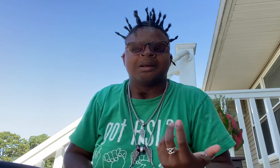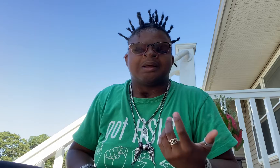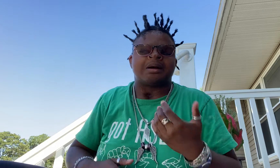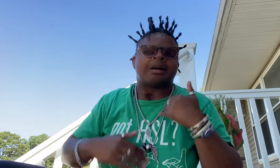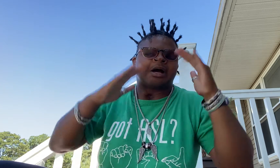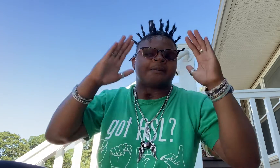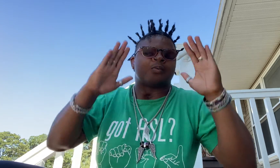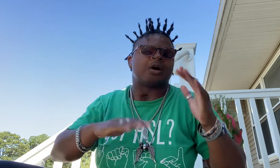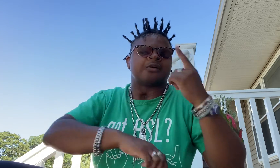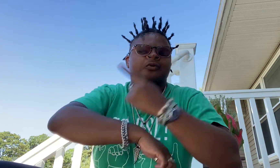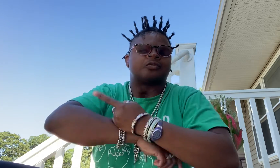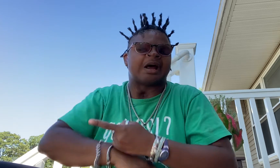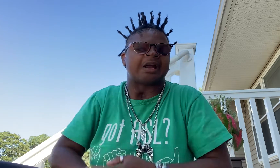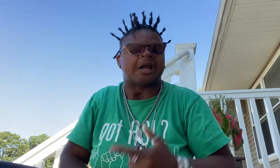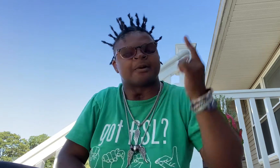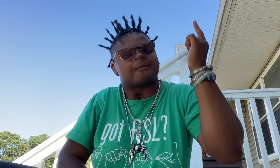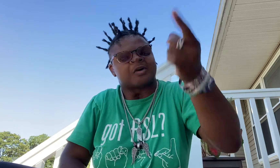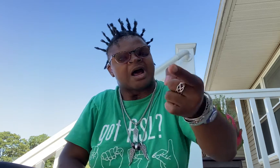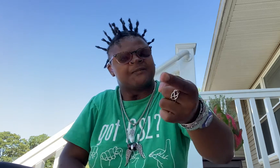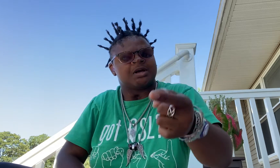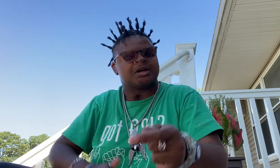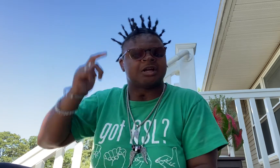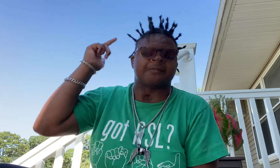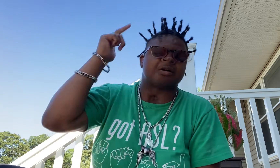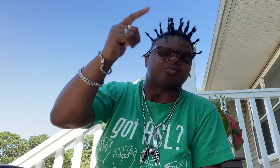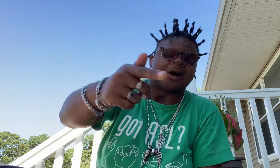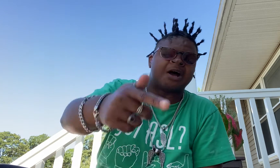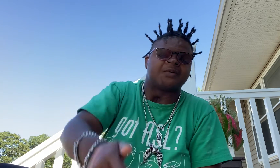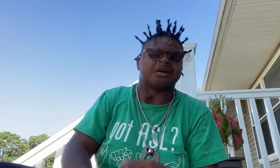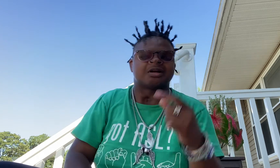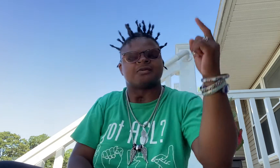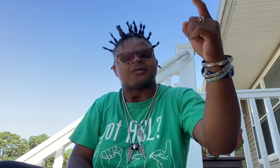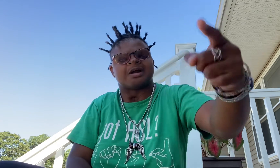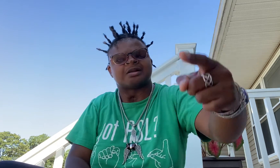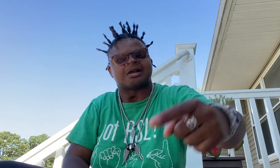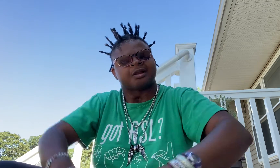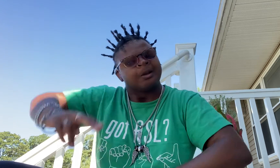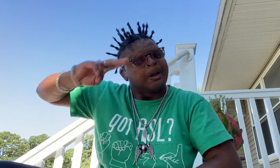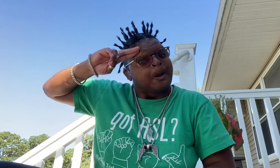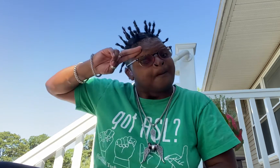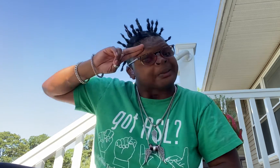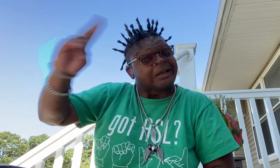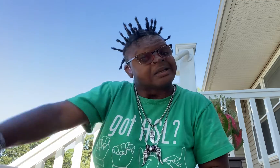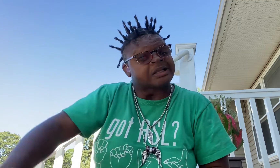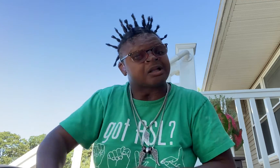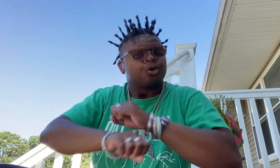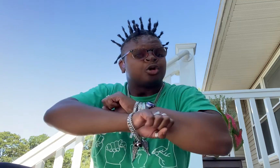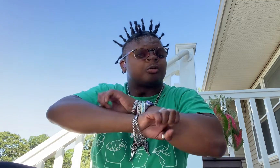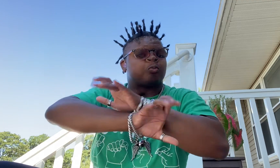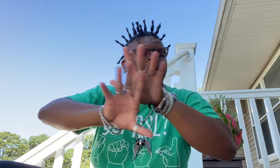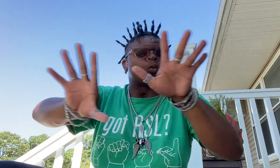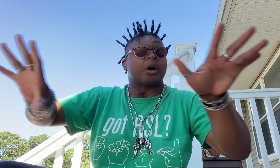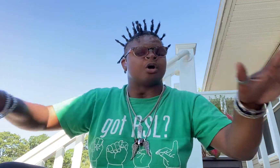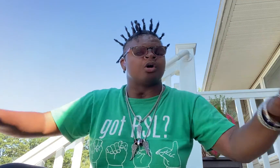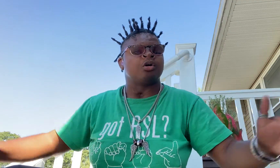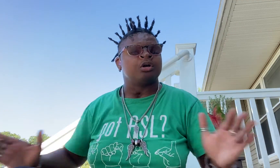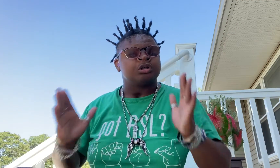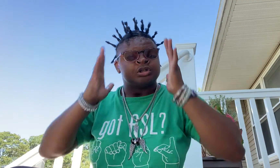and have a wonderful day. Keep on vibing, keep on thriving. Everybody says peace. Spread the word.